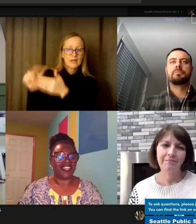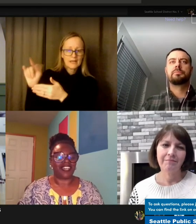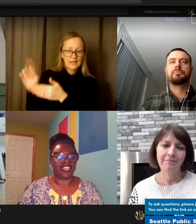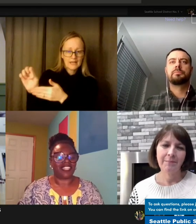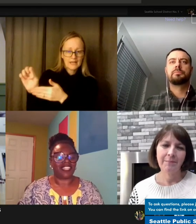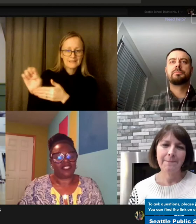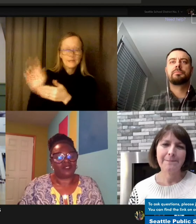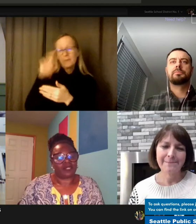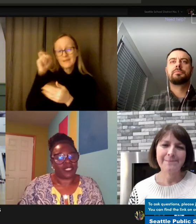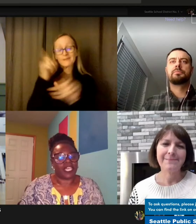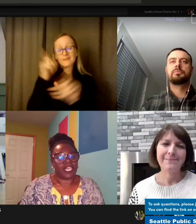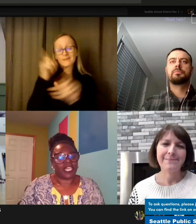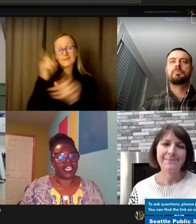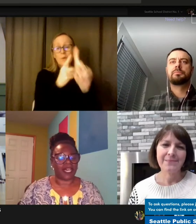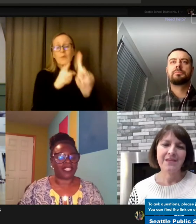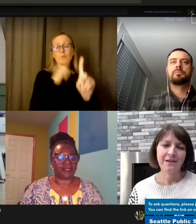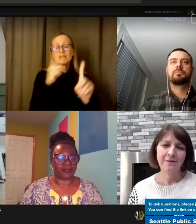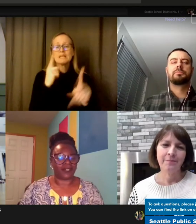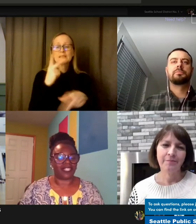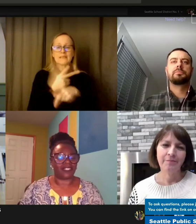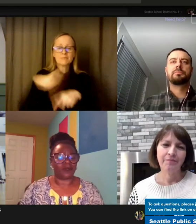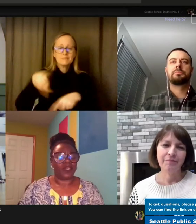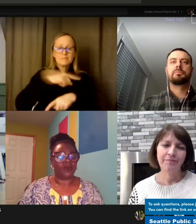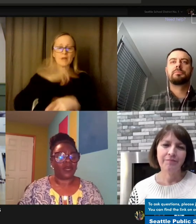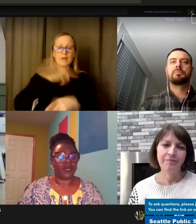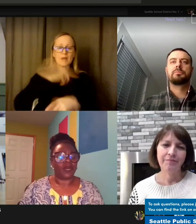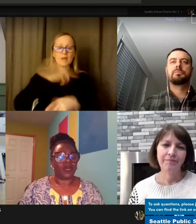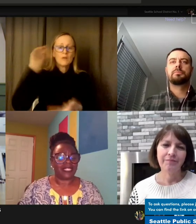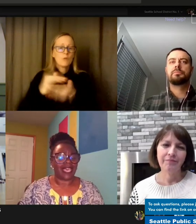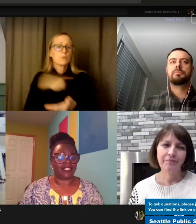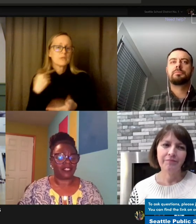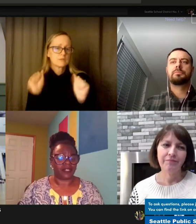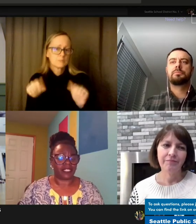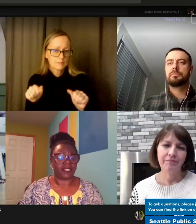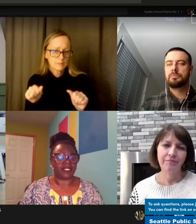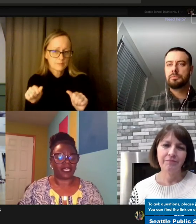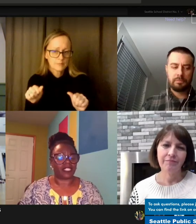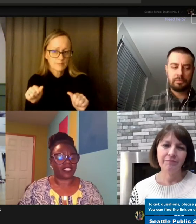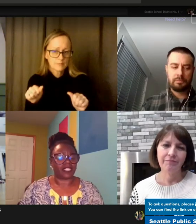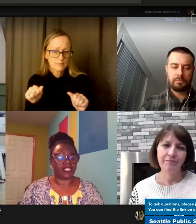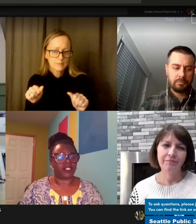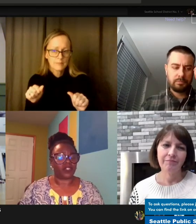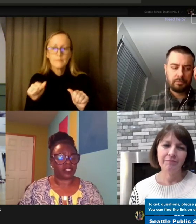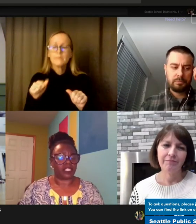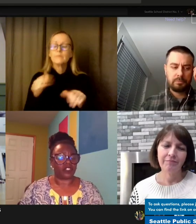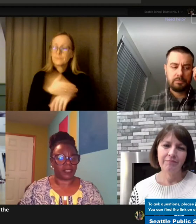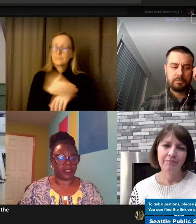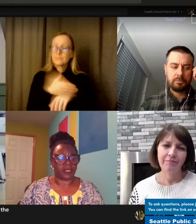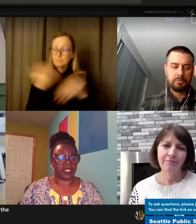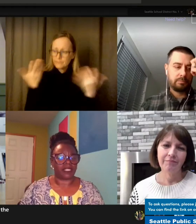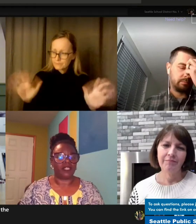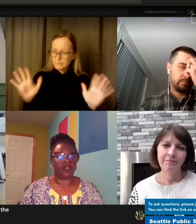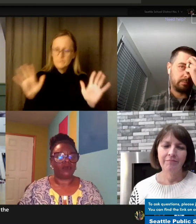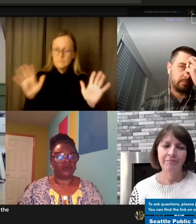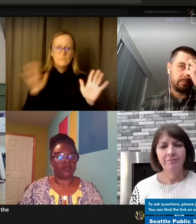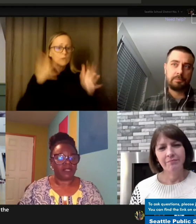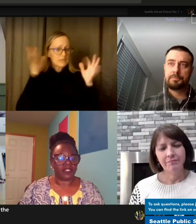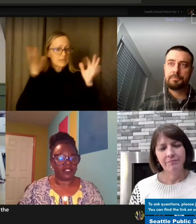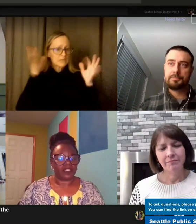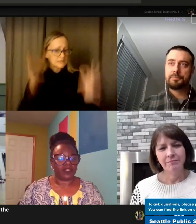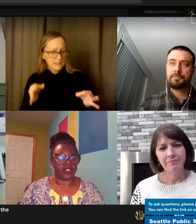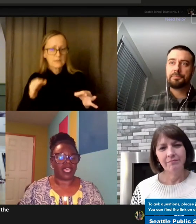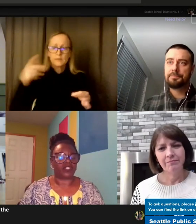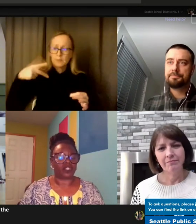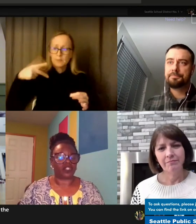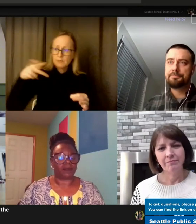the lowest risk as possible. And so once that clearance has been done and it's been determined, then we meet with the school staff